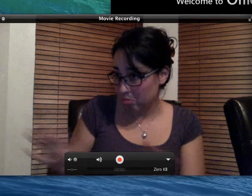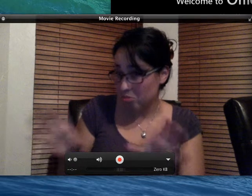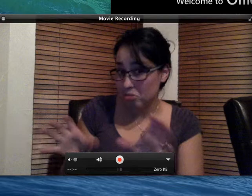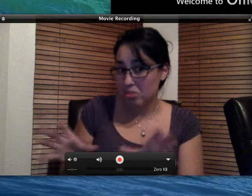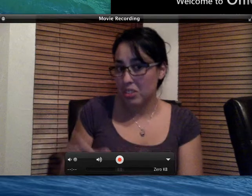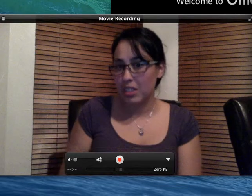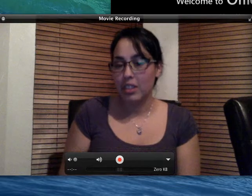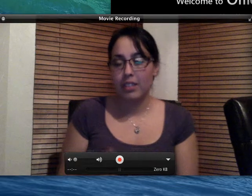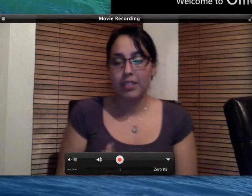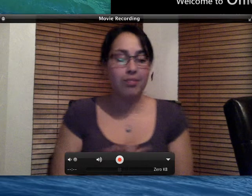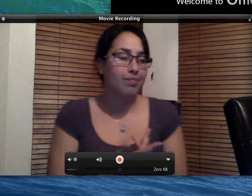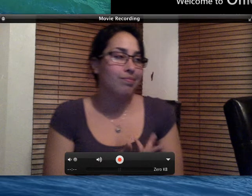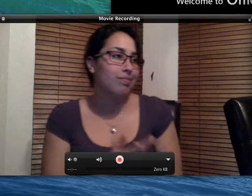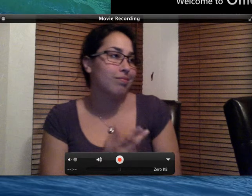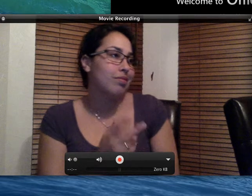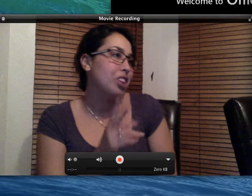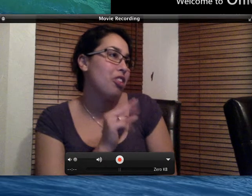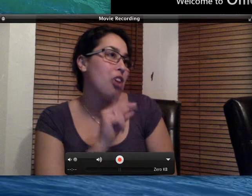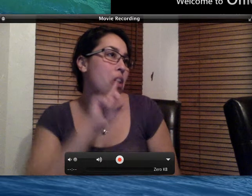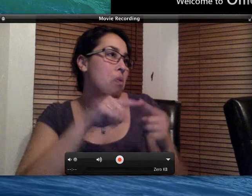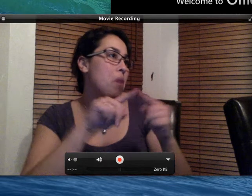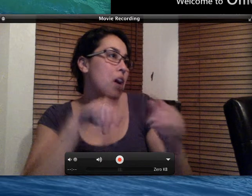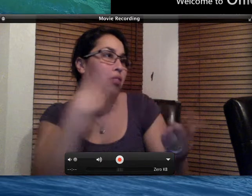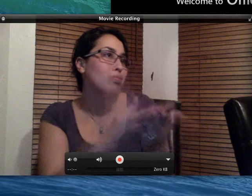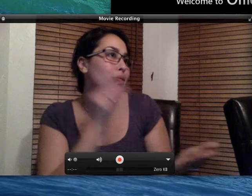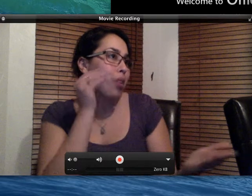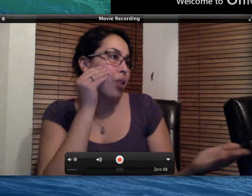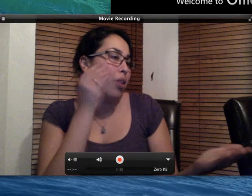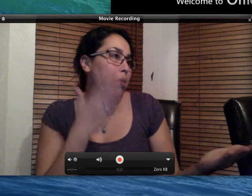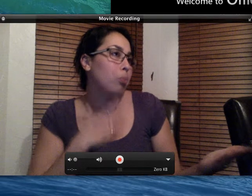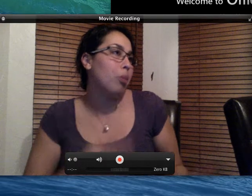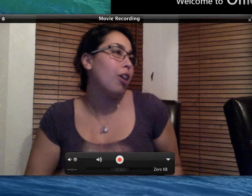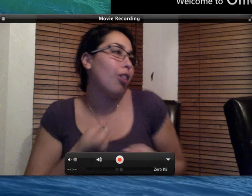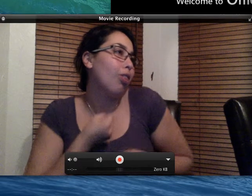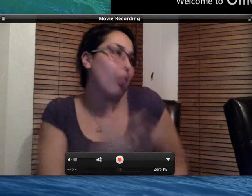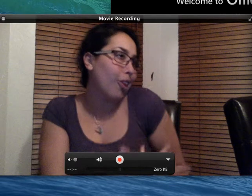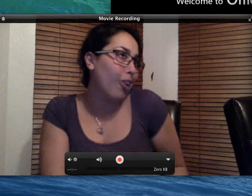no, honestly, when I get home, I'm usually too tired.